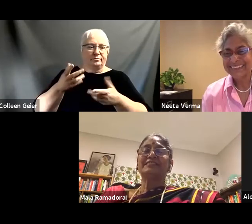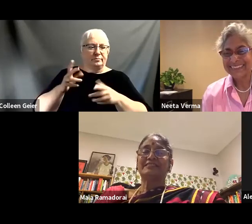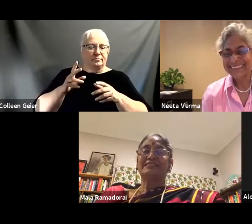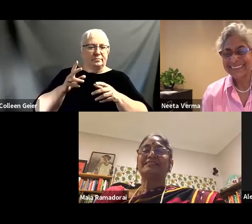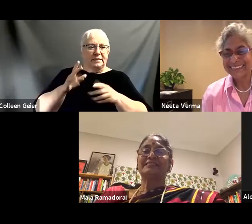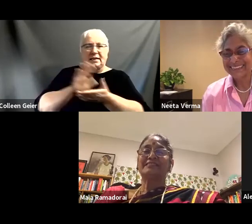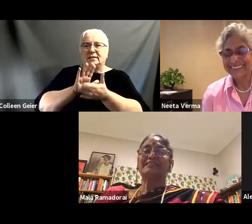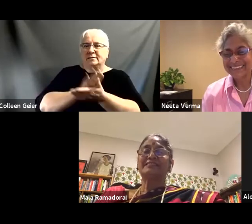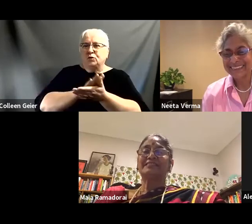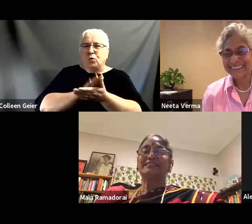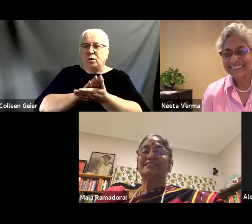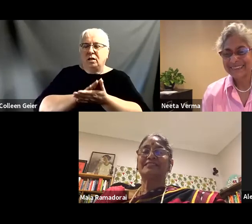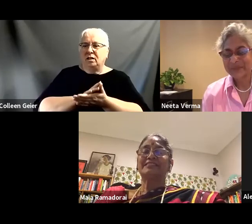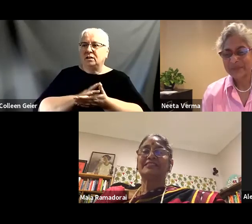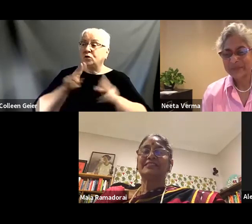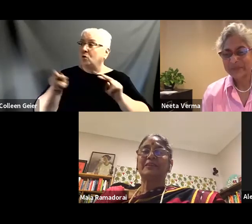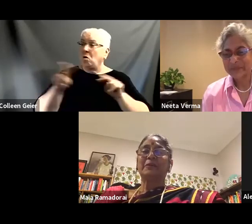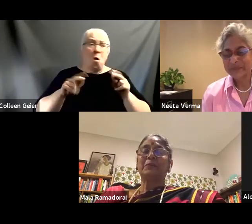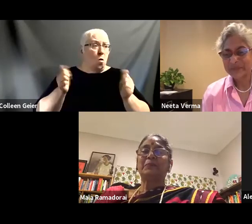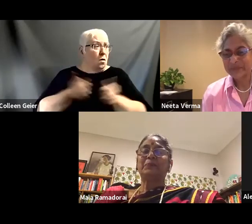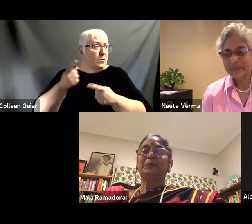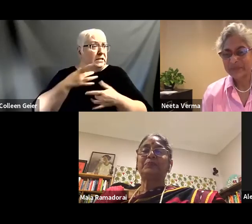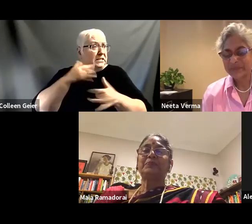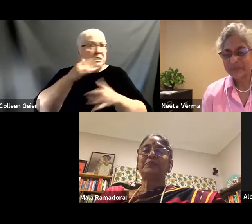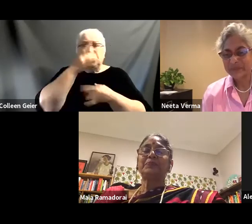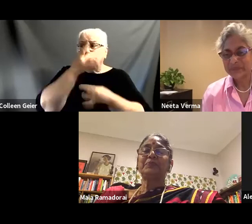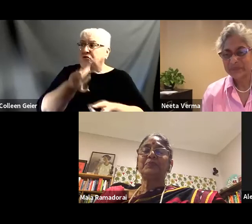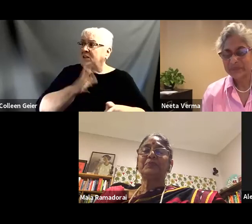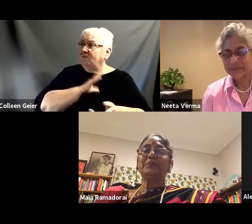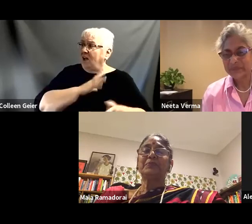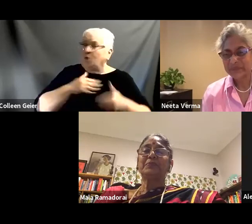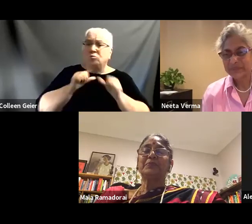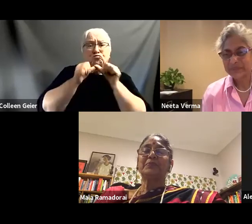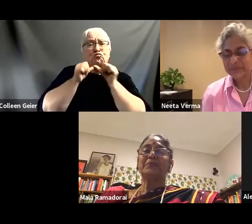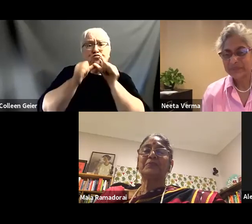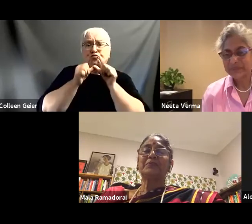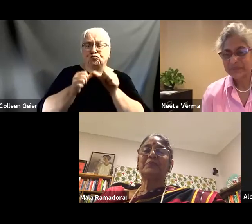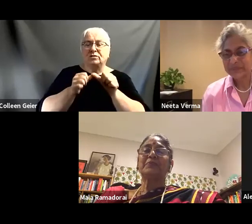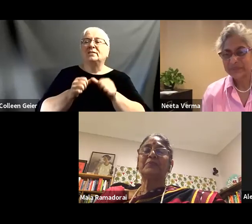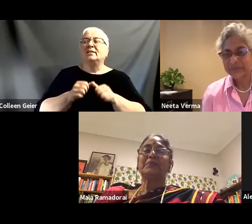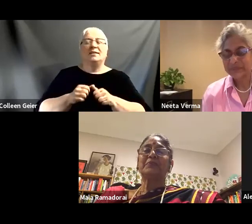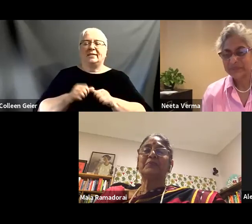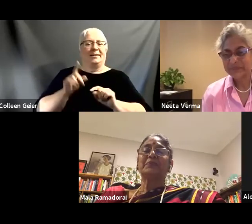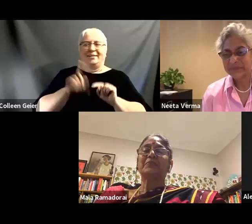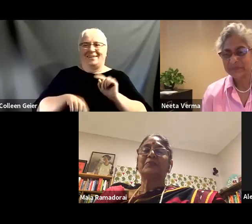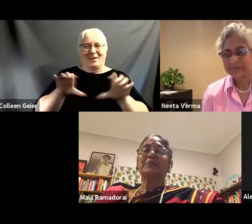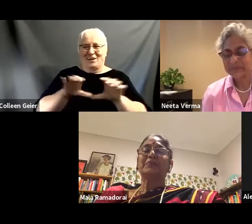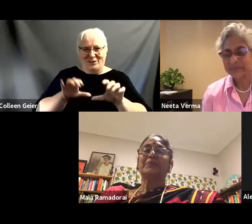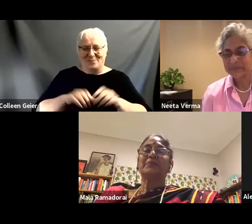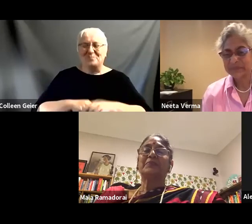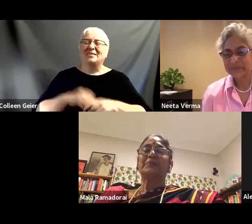So we're not going to do that, but I am going to ask all the panelists in reverse order to leave us